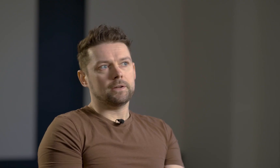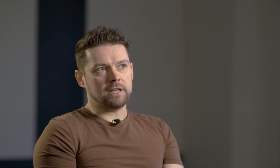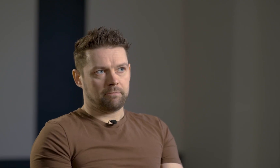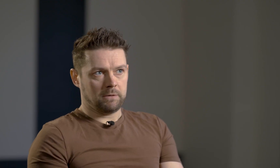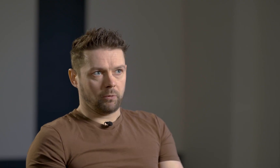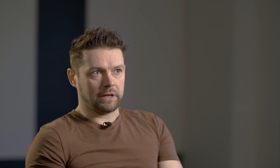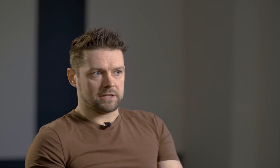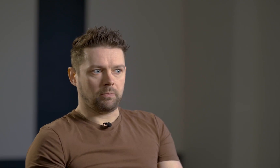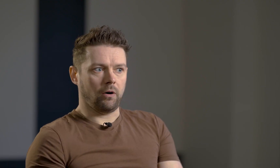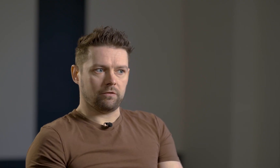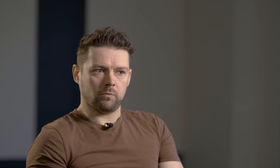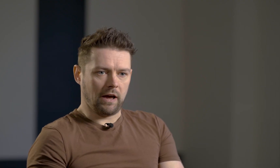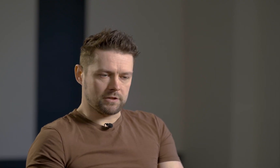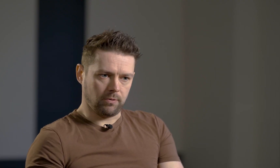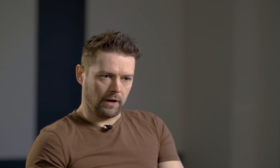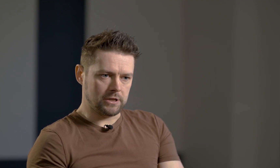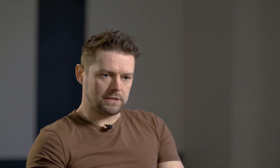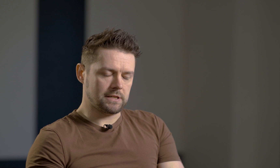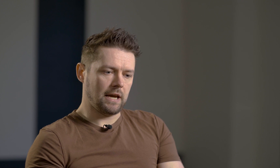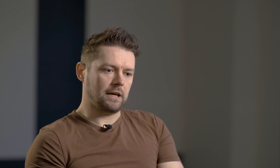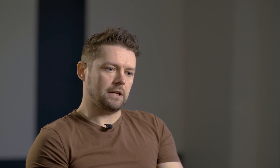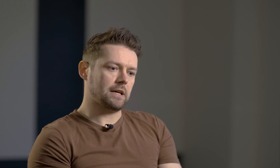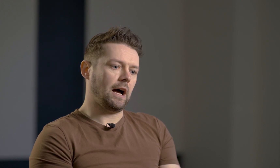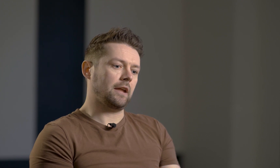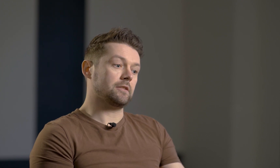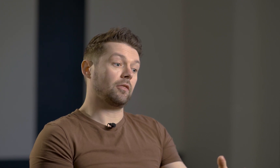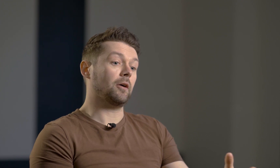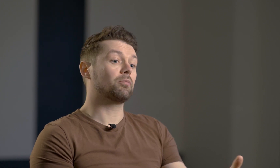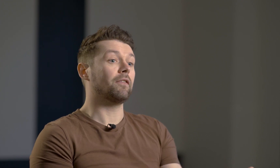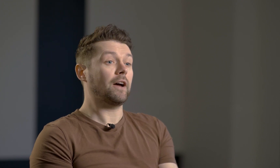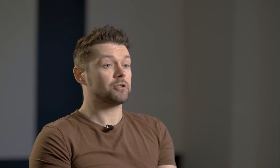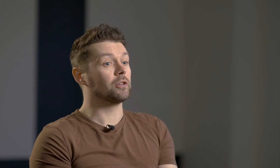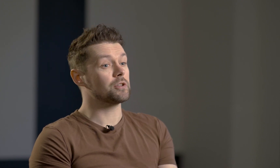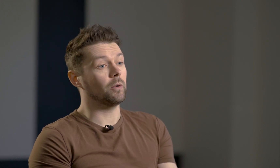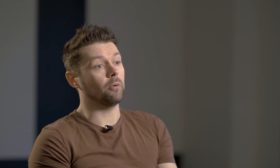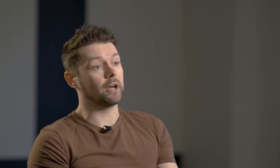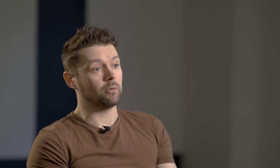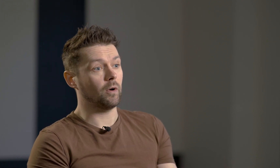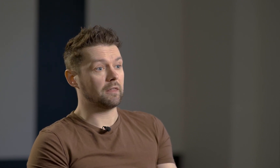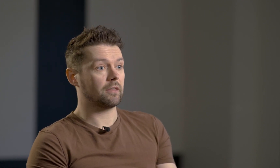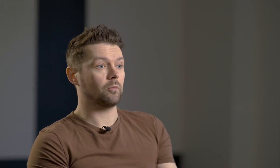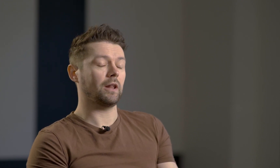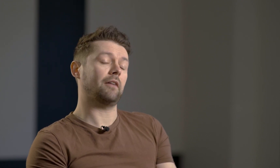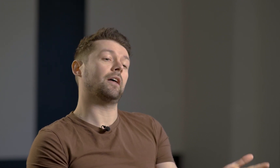Deaf people will get support from whatever support agencies they need, and the professionals that we're working with will have their